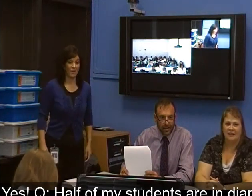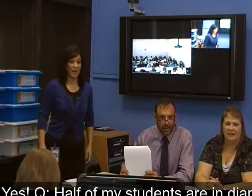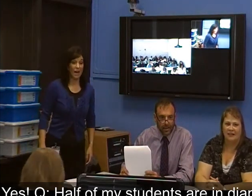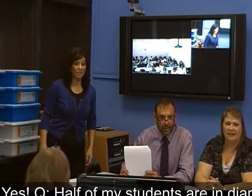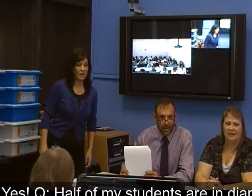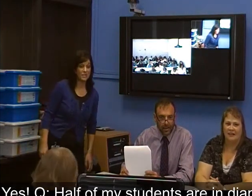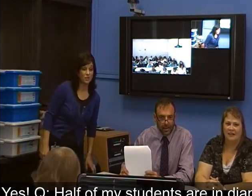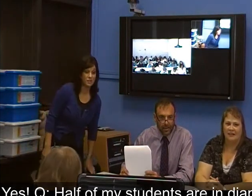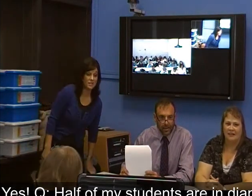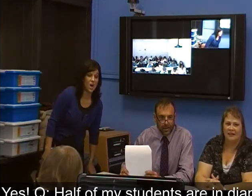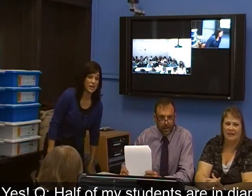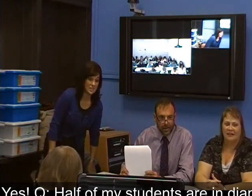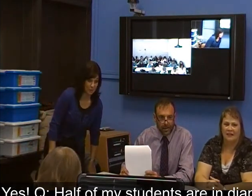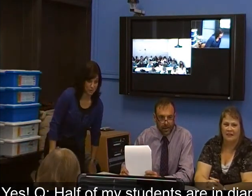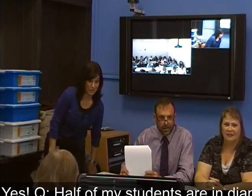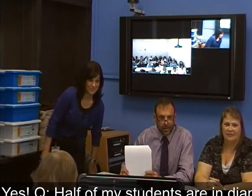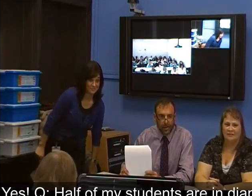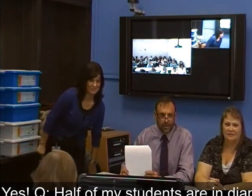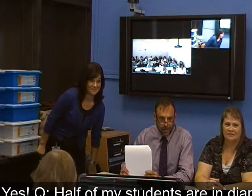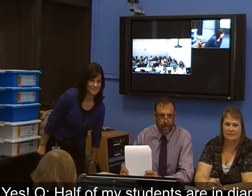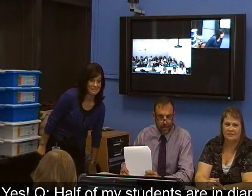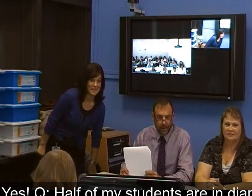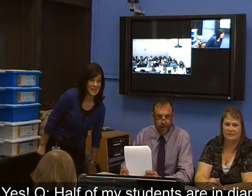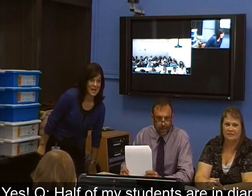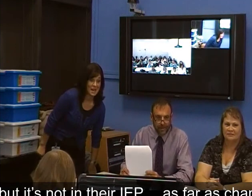Okay, half of my students are in diapers.